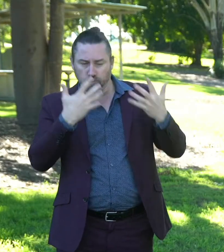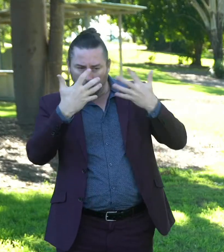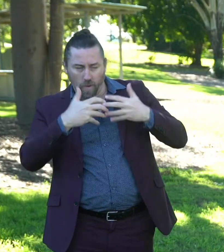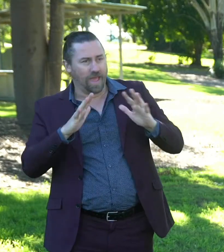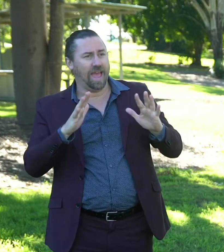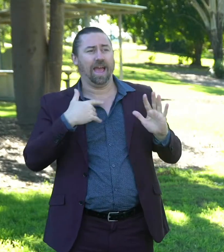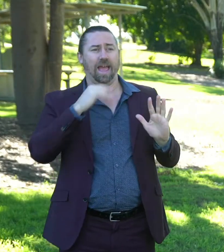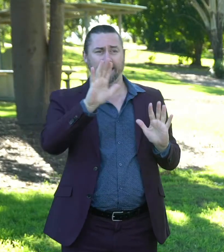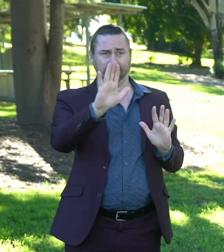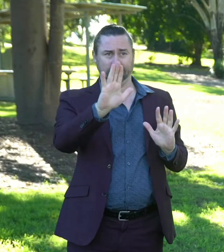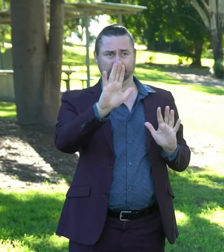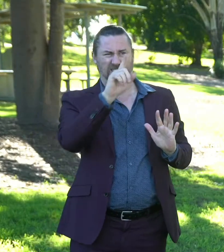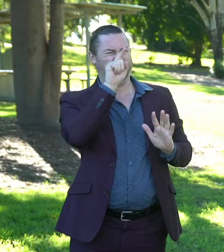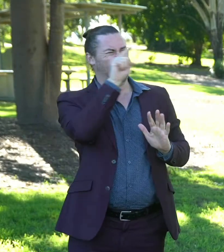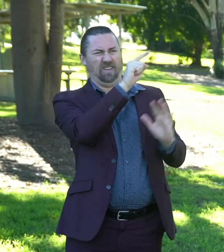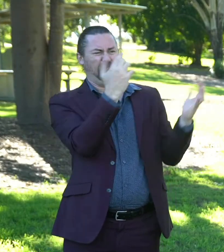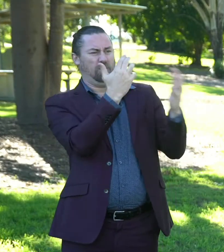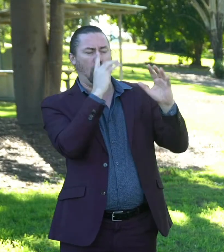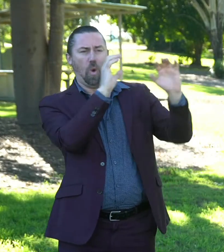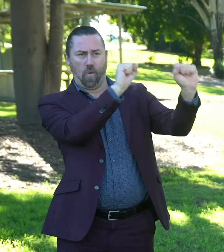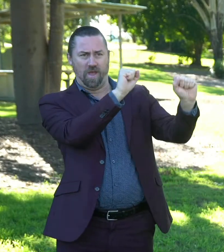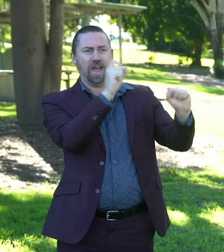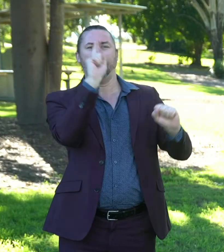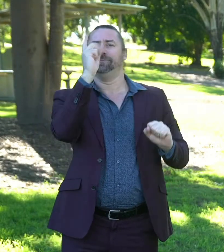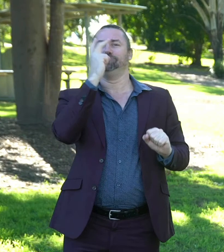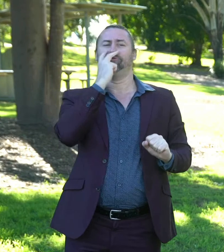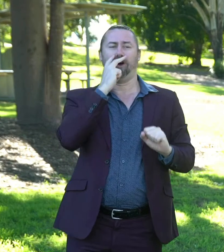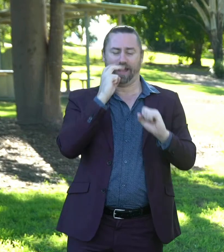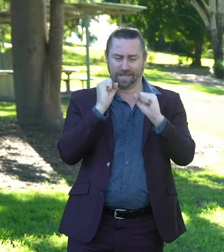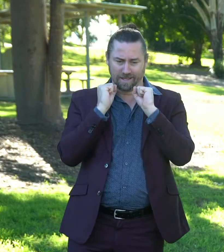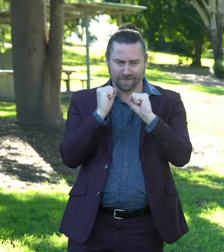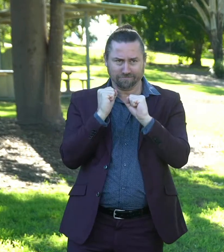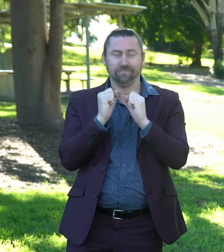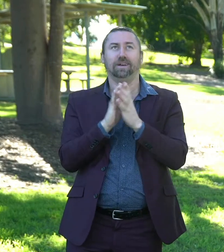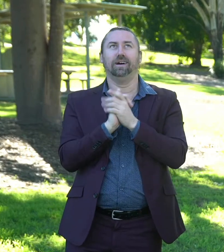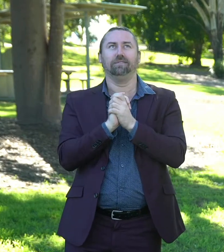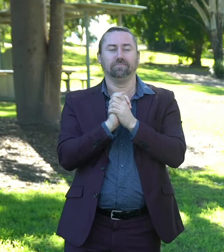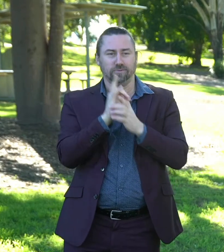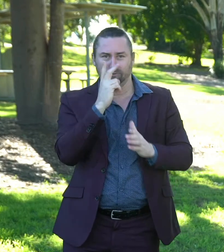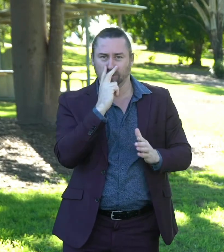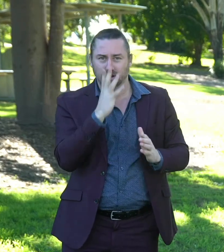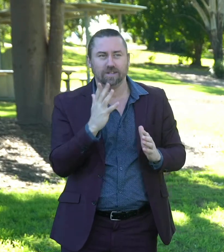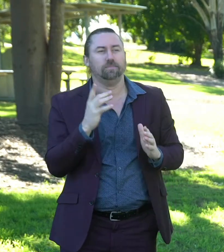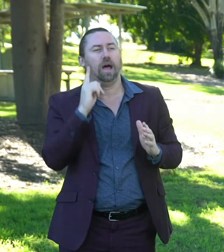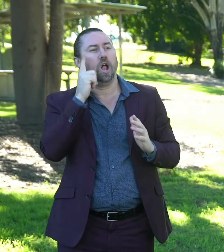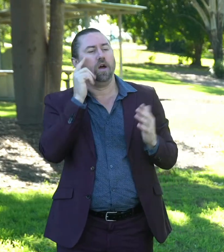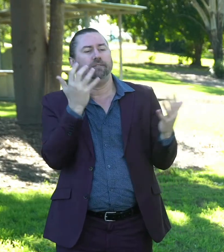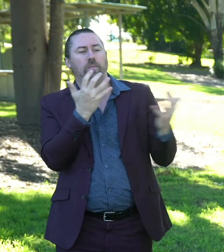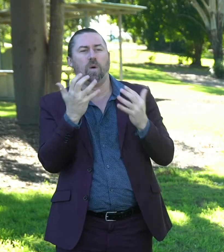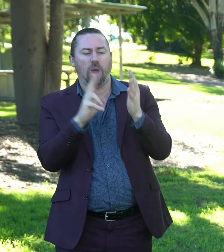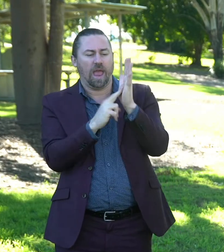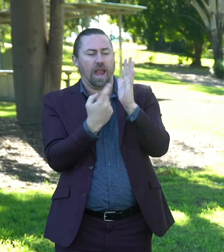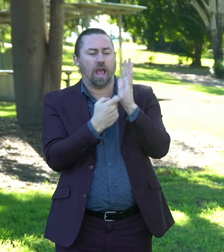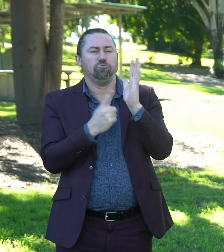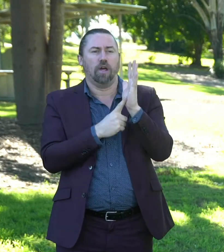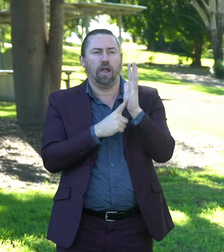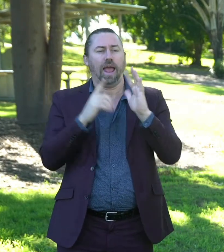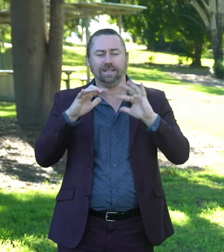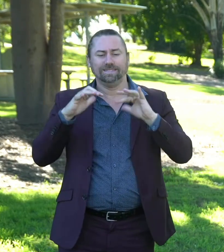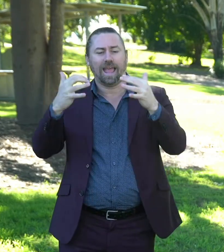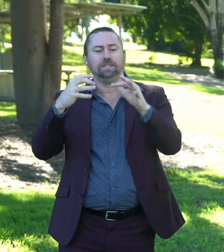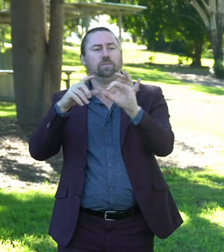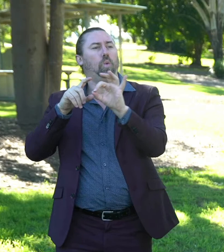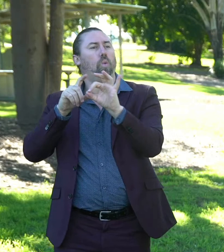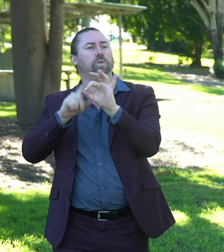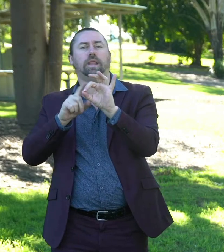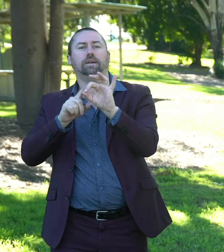let's concentrate on this match. But of course, the NRL, my understanding is, and Stadiums Queensland have notified